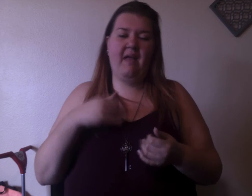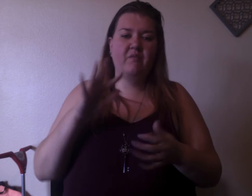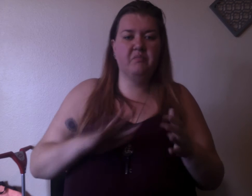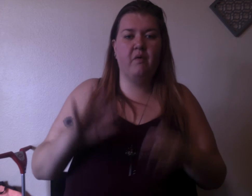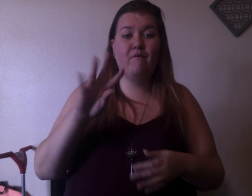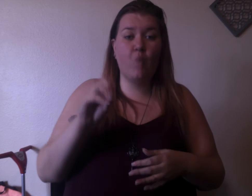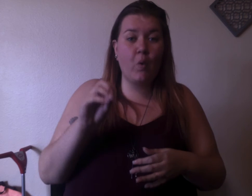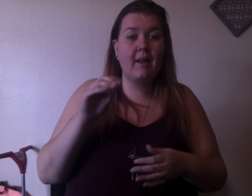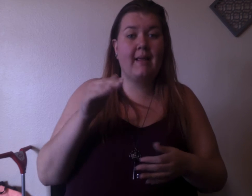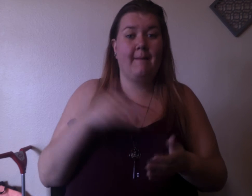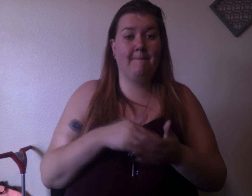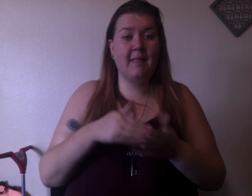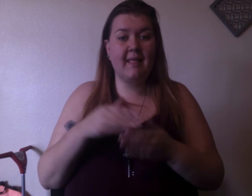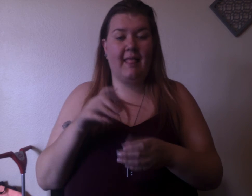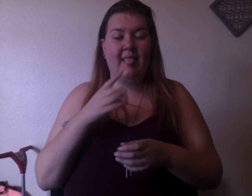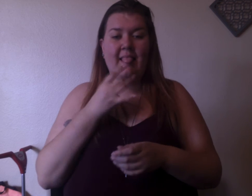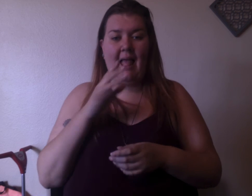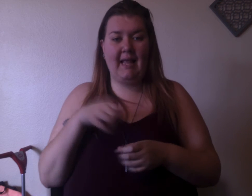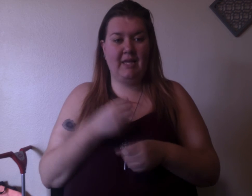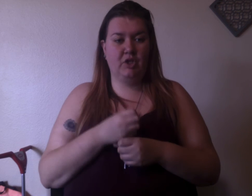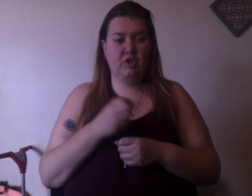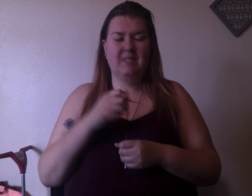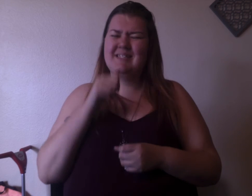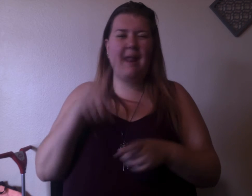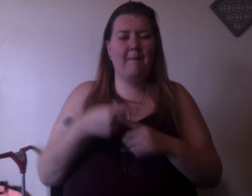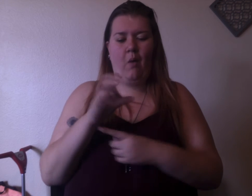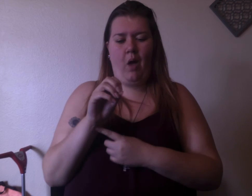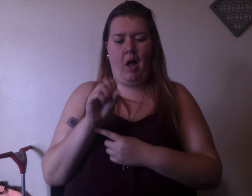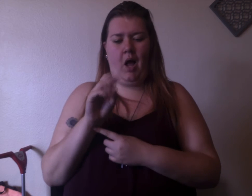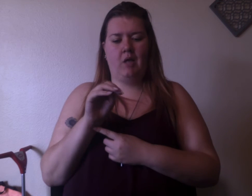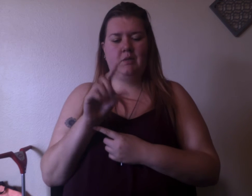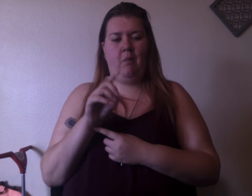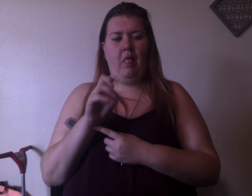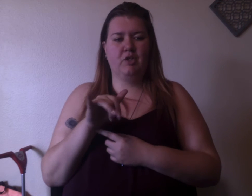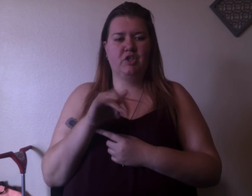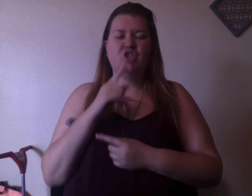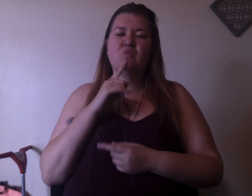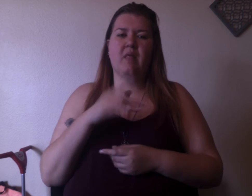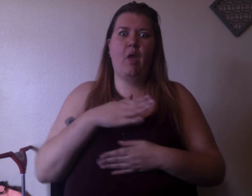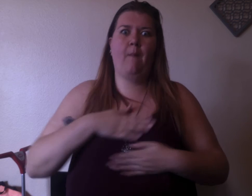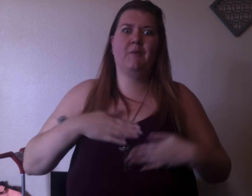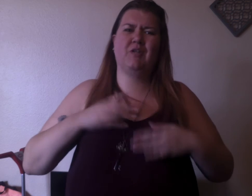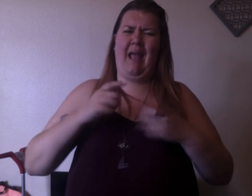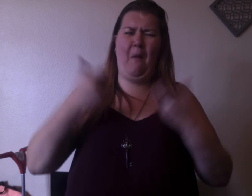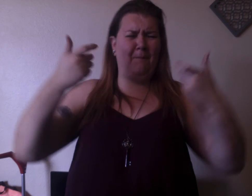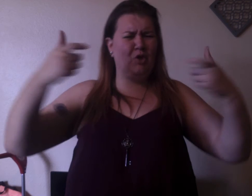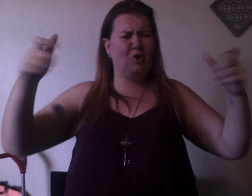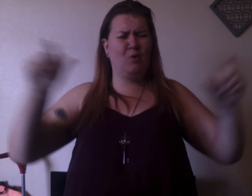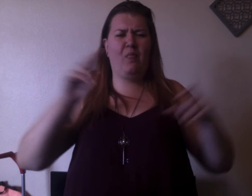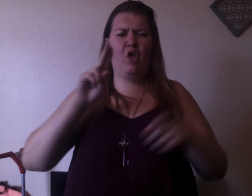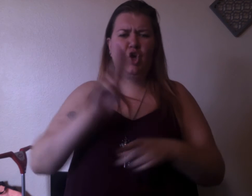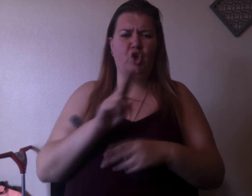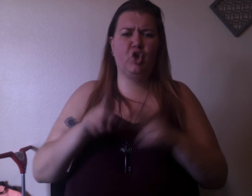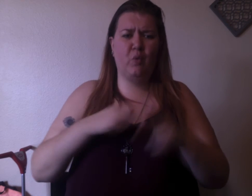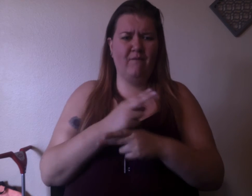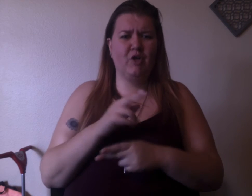But this isn't about cosmology. This is just about scale and appreciating how huge the universe is. Just in the part of the